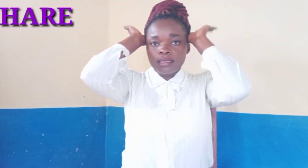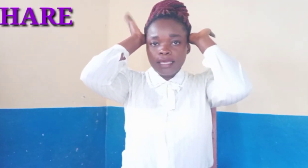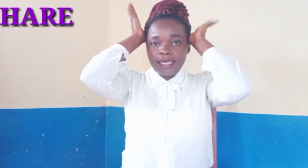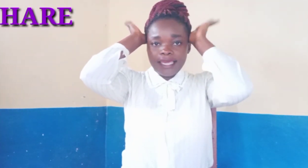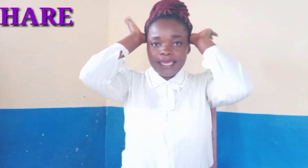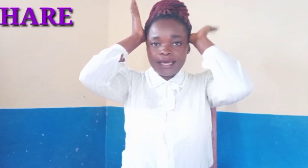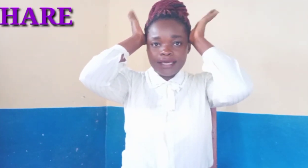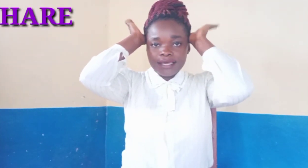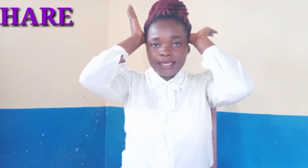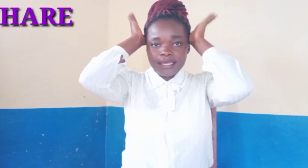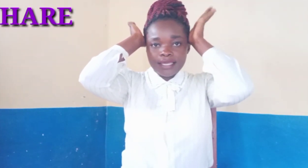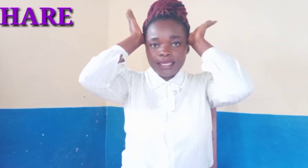Hair.